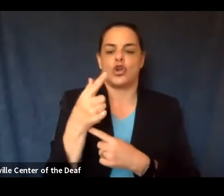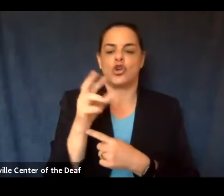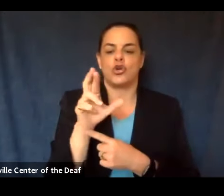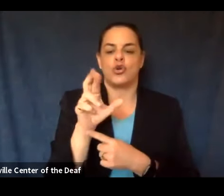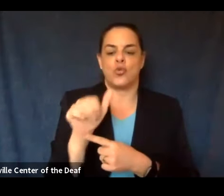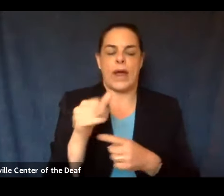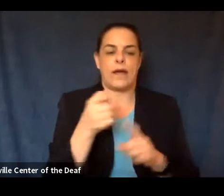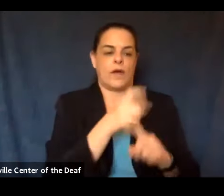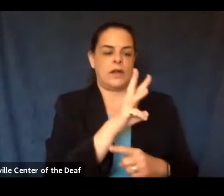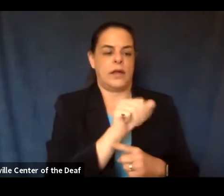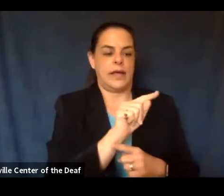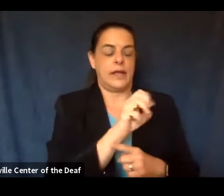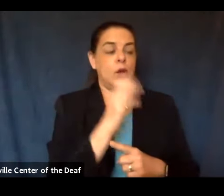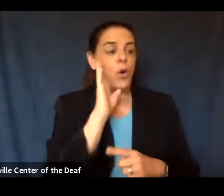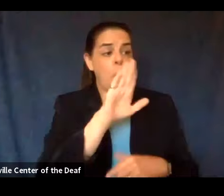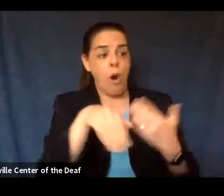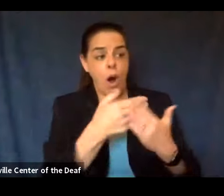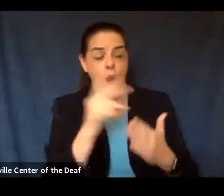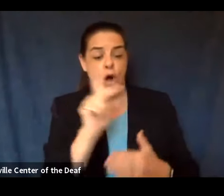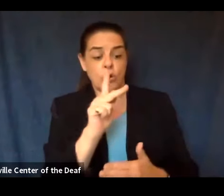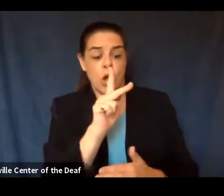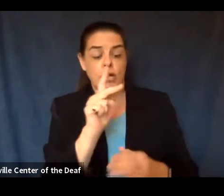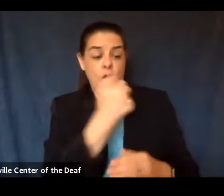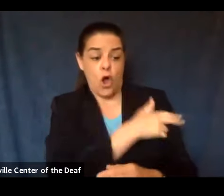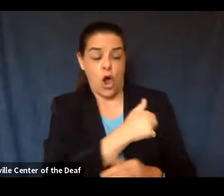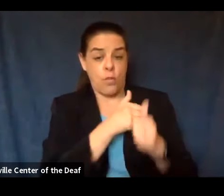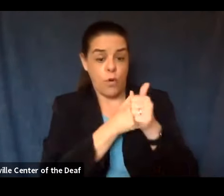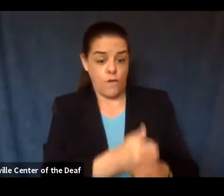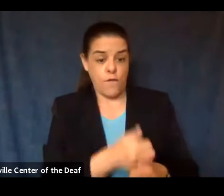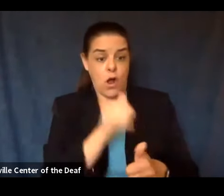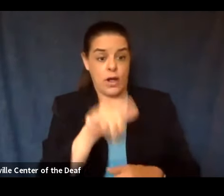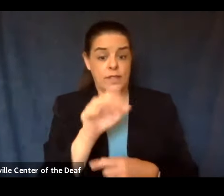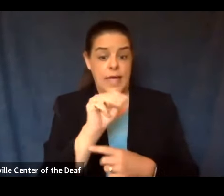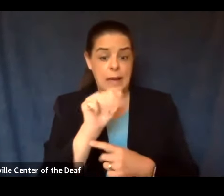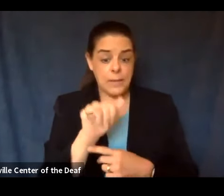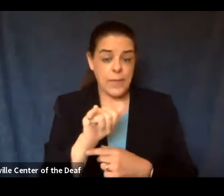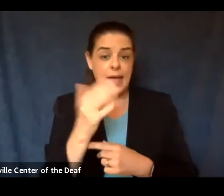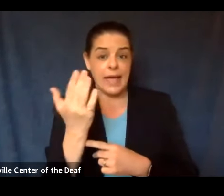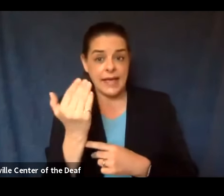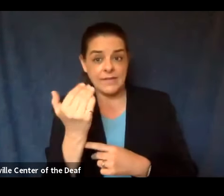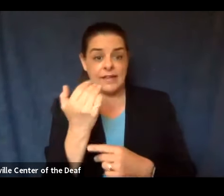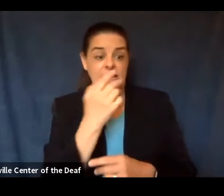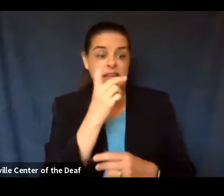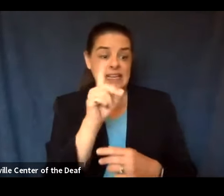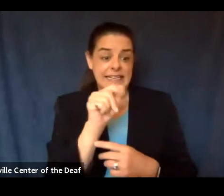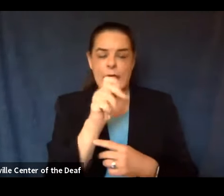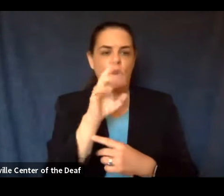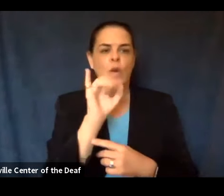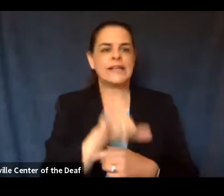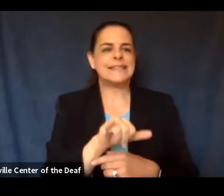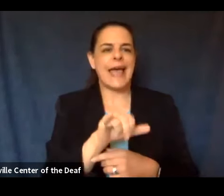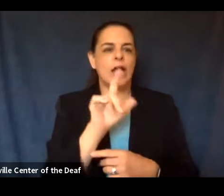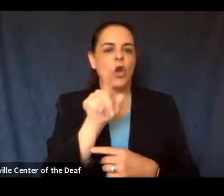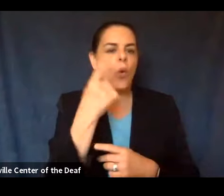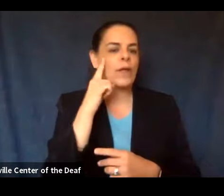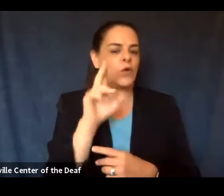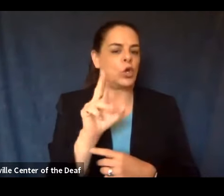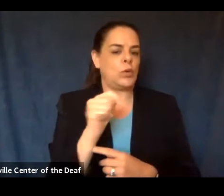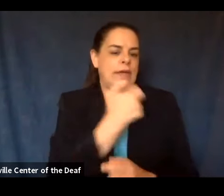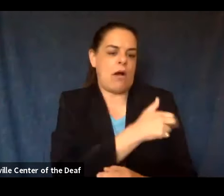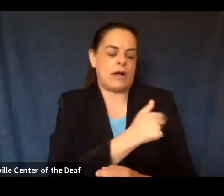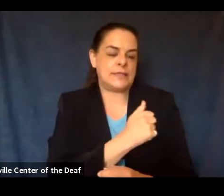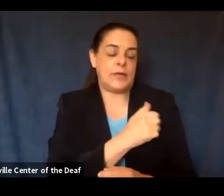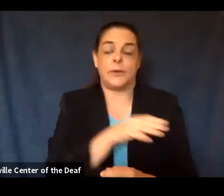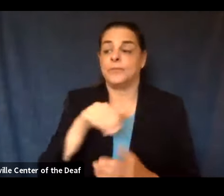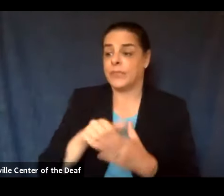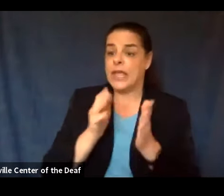It is, will all Knoxville area hospitals adhere to the May 18th inpatient date, or is that just for UT Medical Center? In